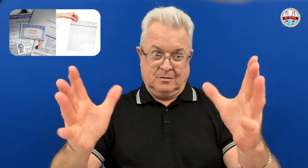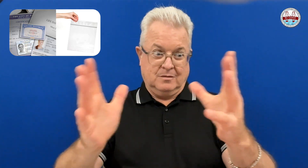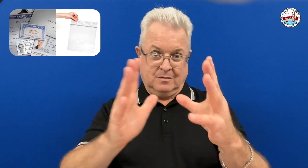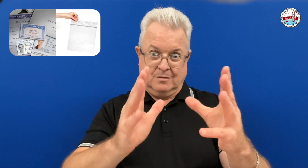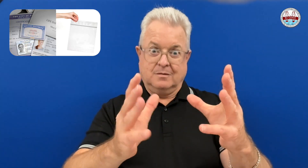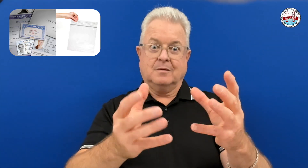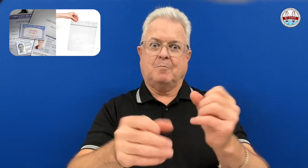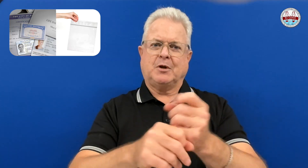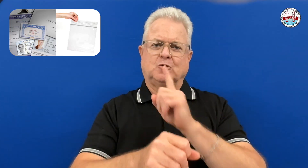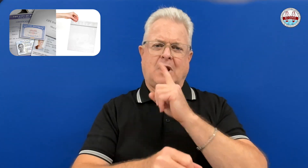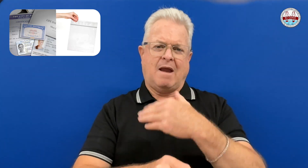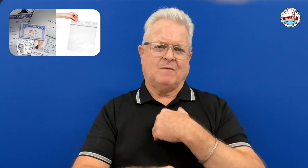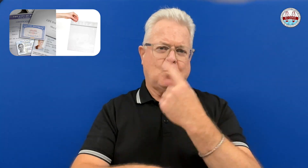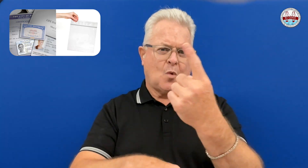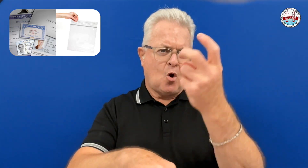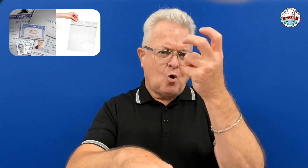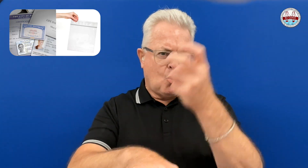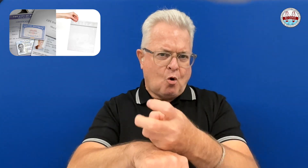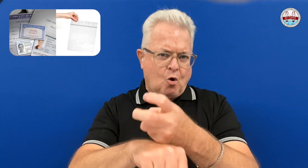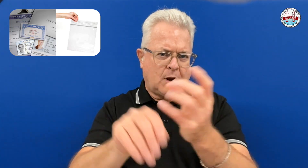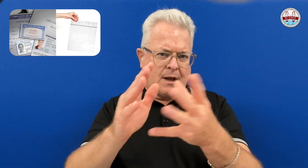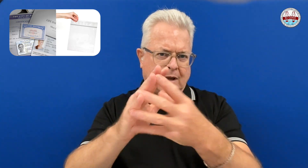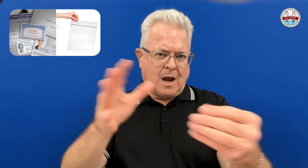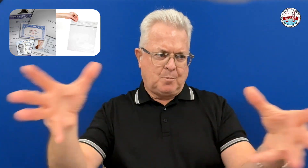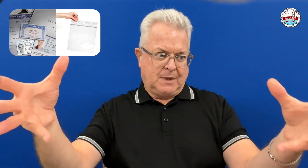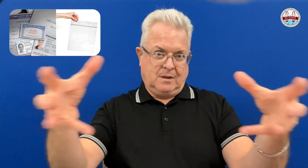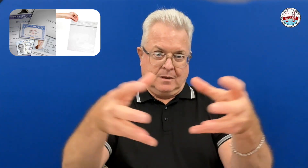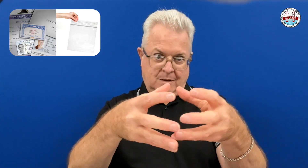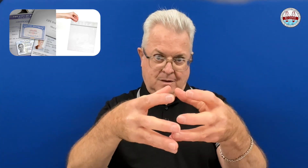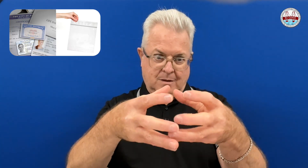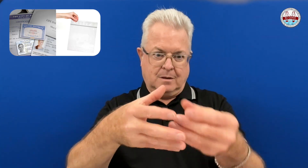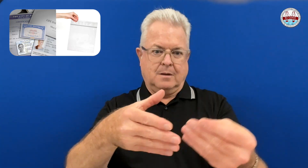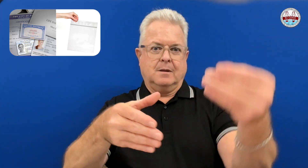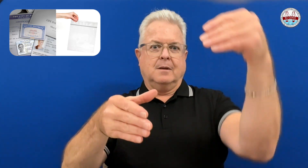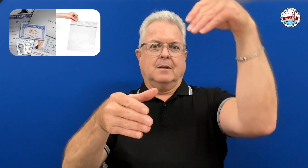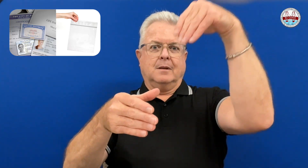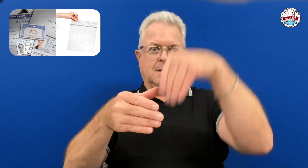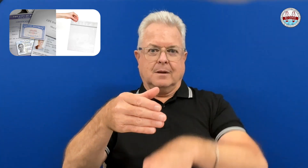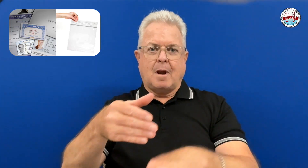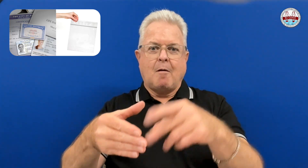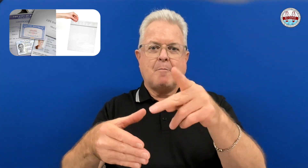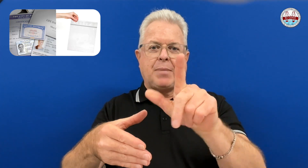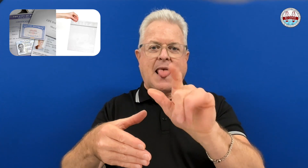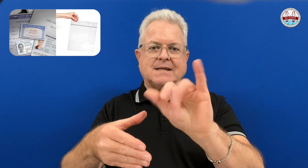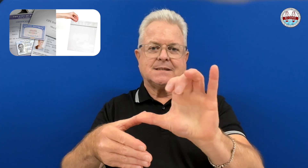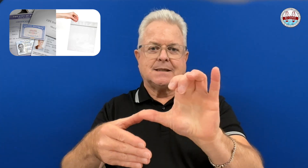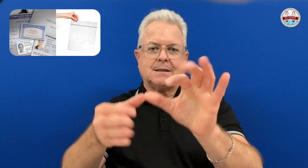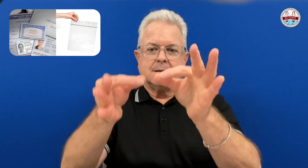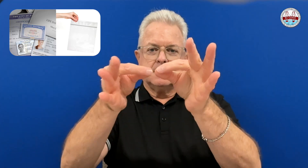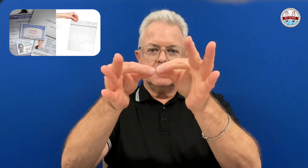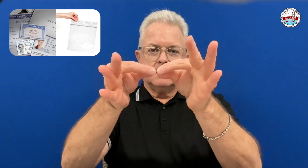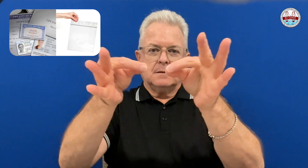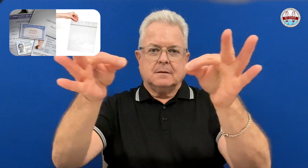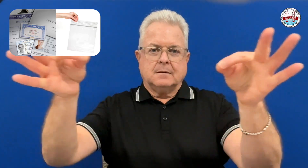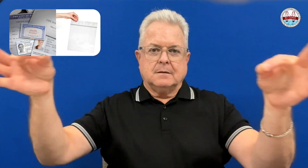your passport. You want to make sure that you have a hard copy of all of your important documents and keep that